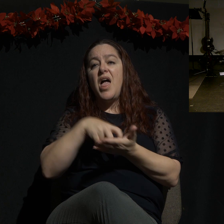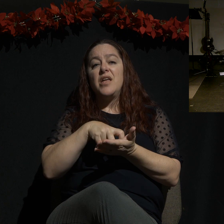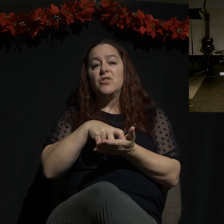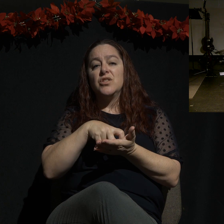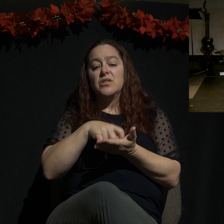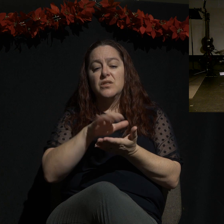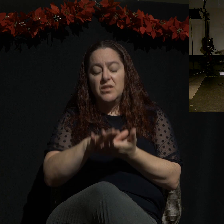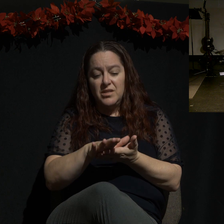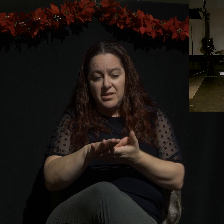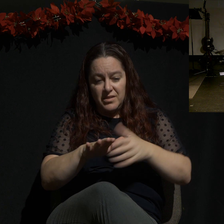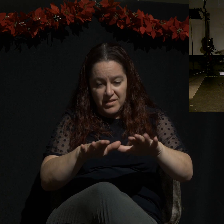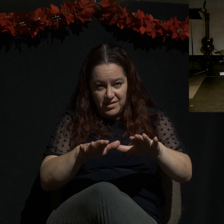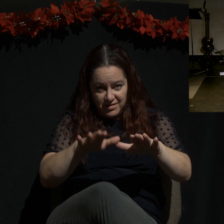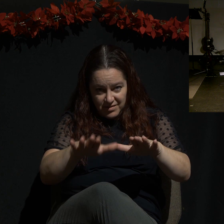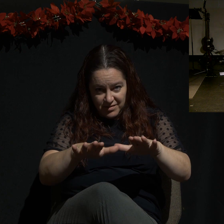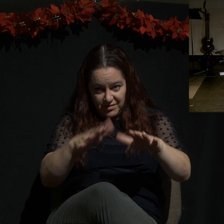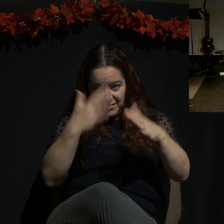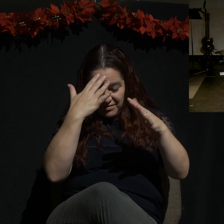ground,